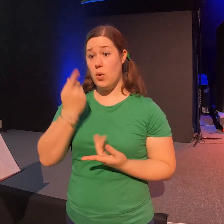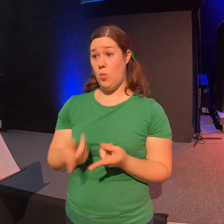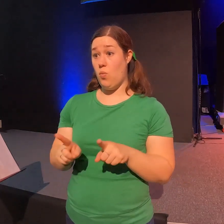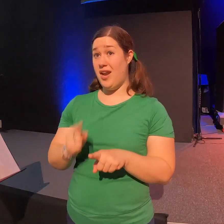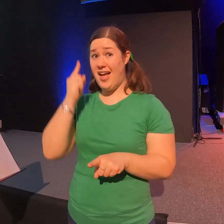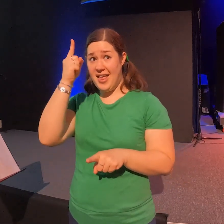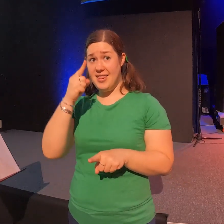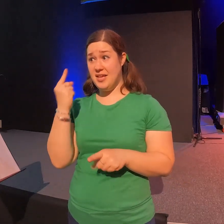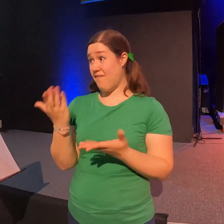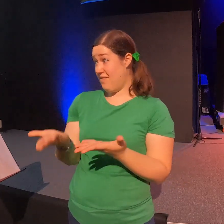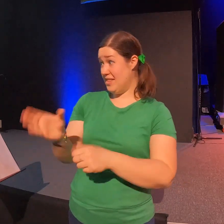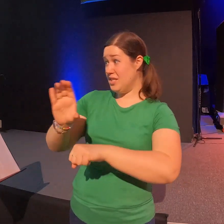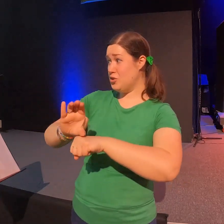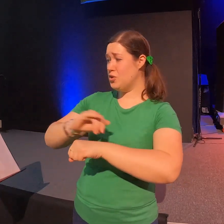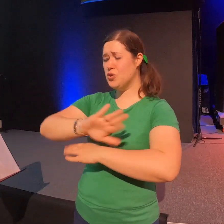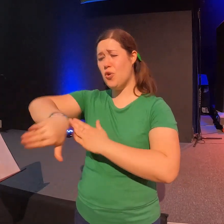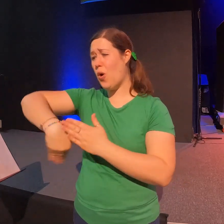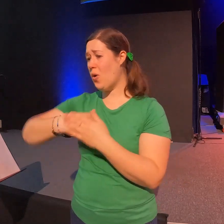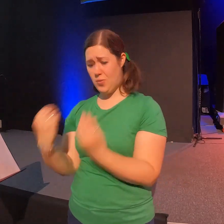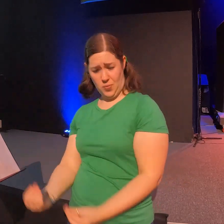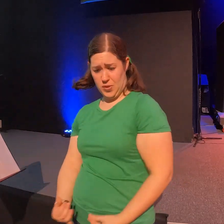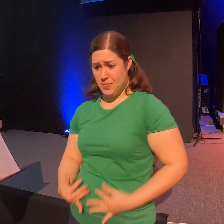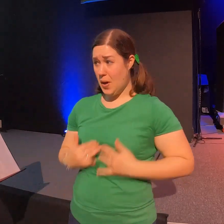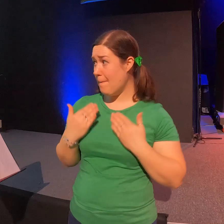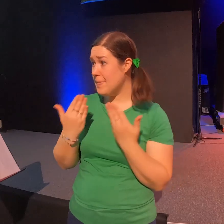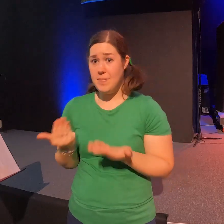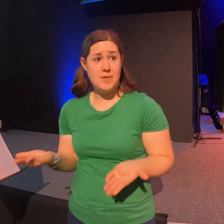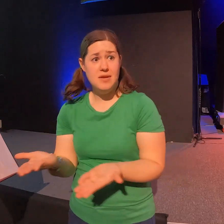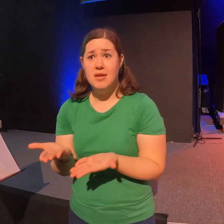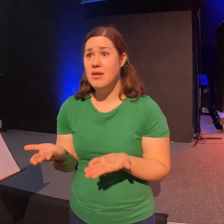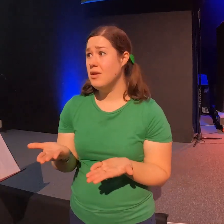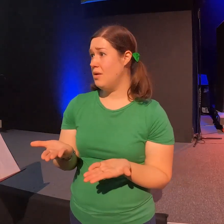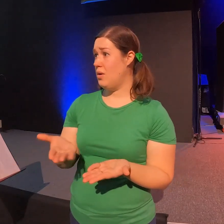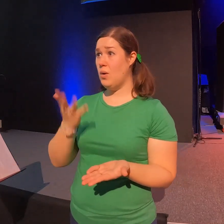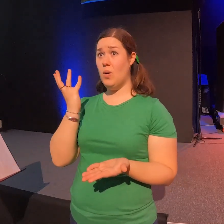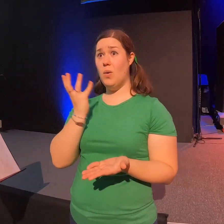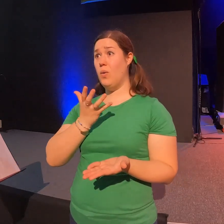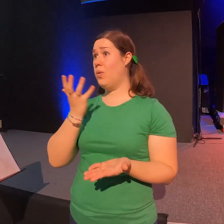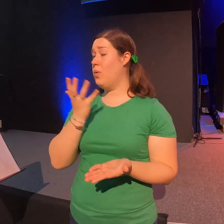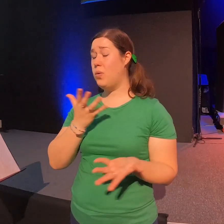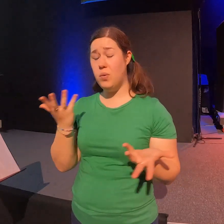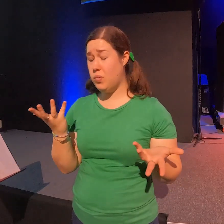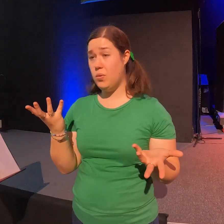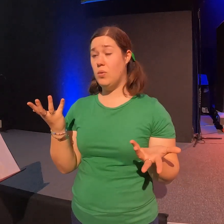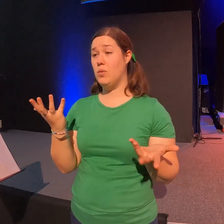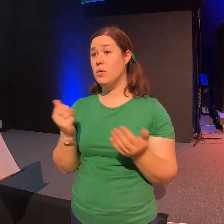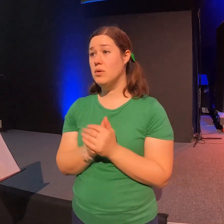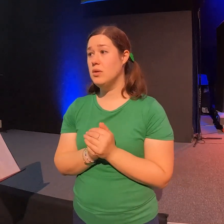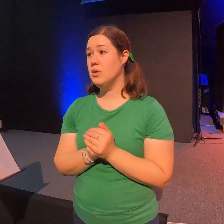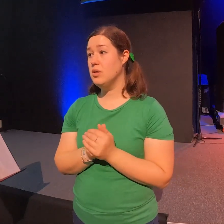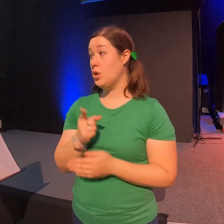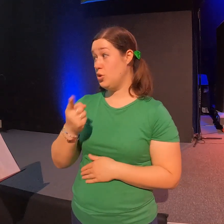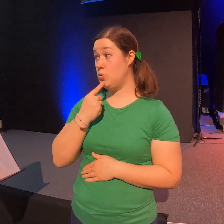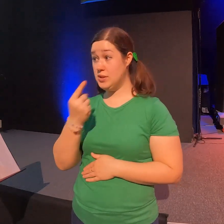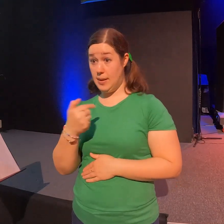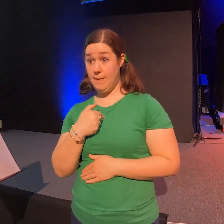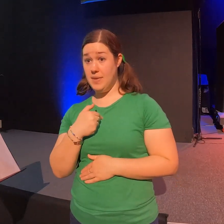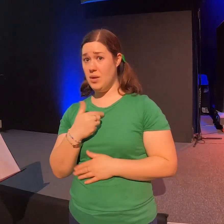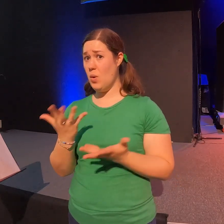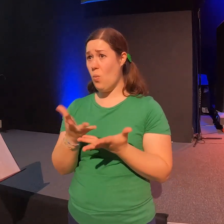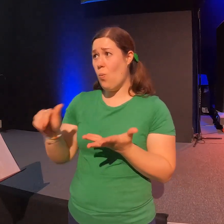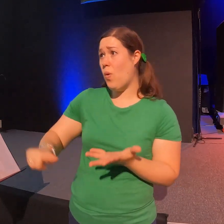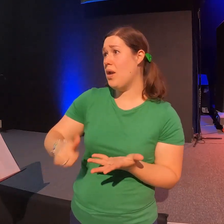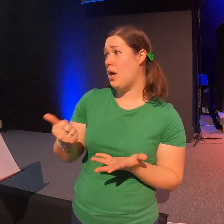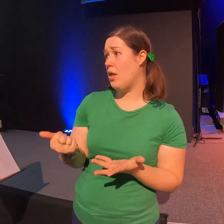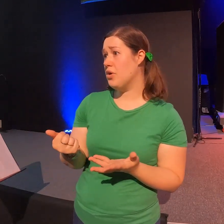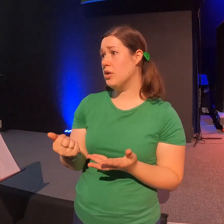all the inspiring people in this church, it is mind-boggling. And you tell me, what other institution in the world,